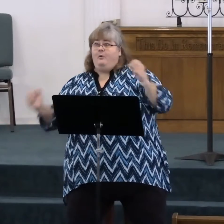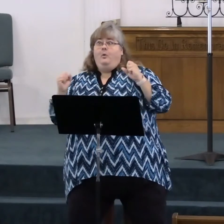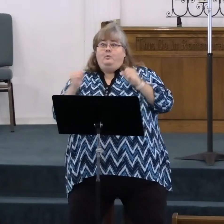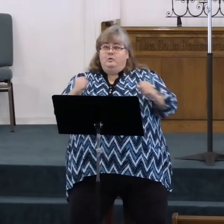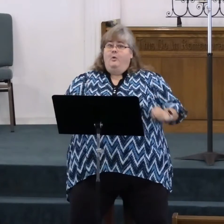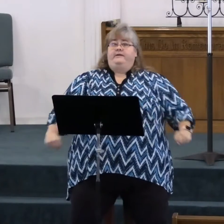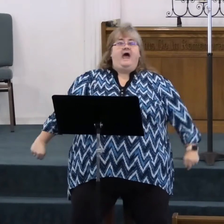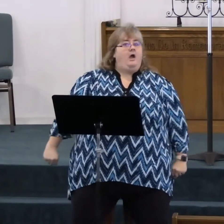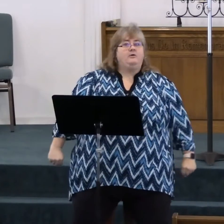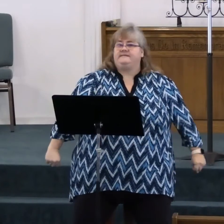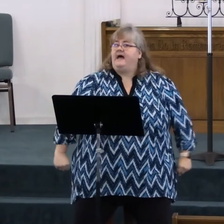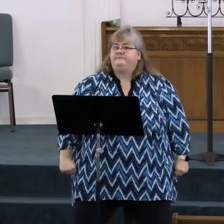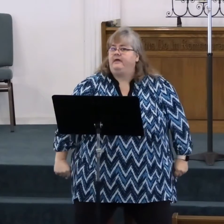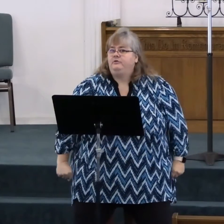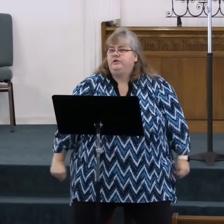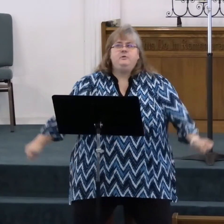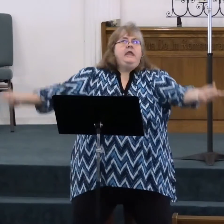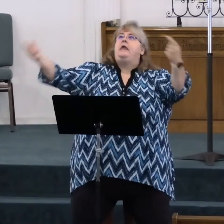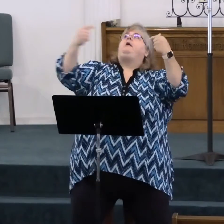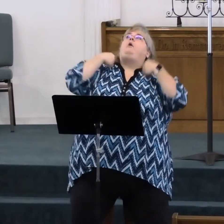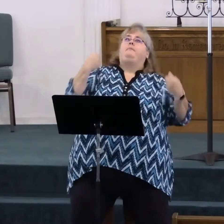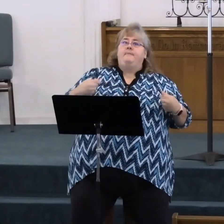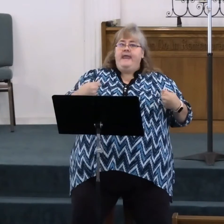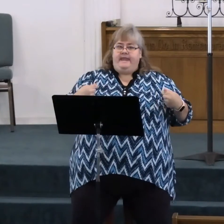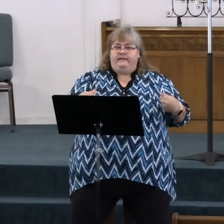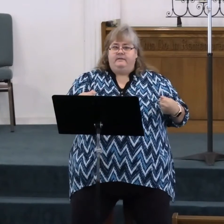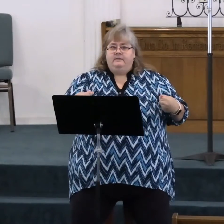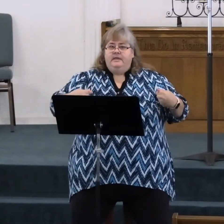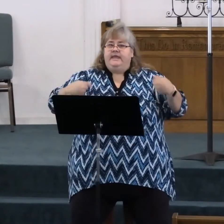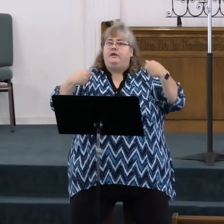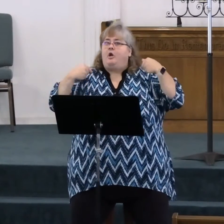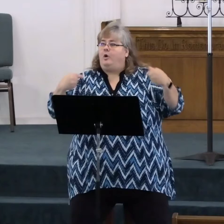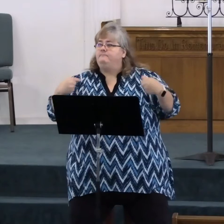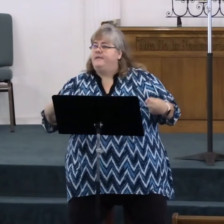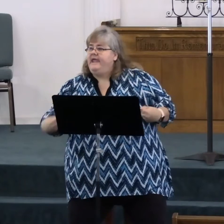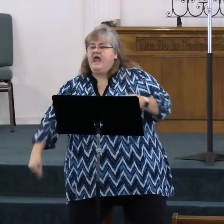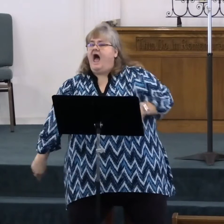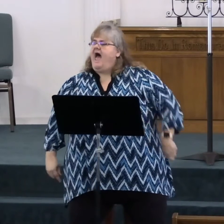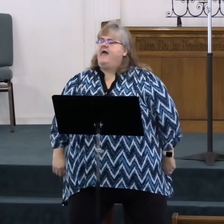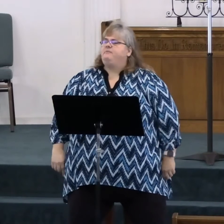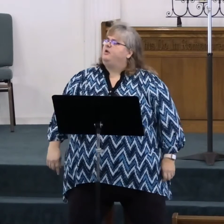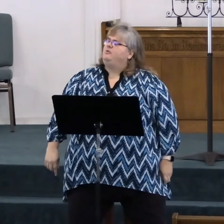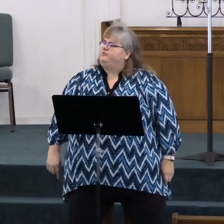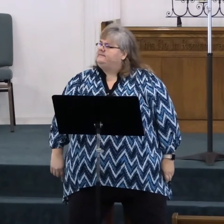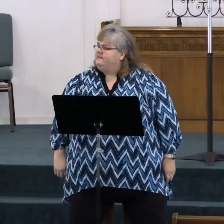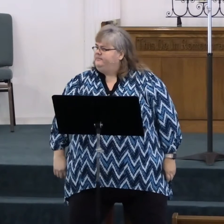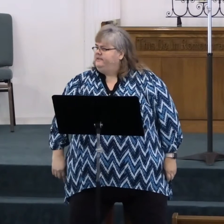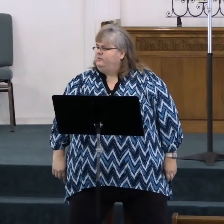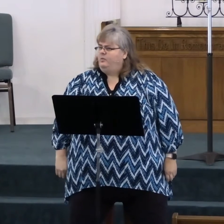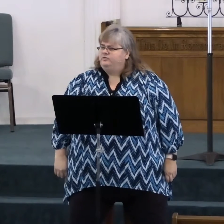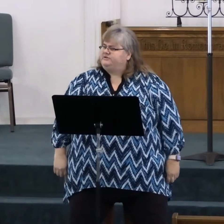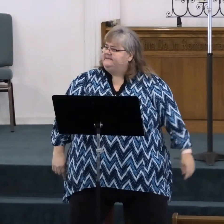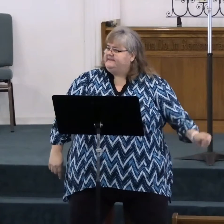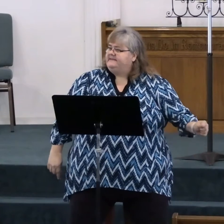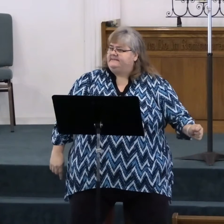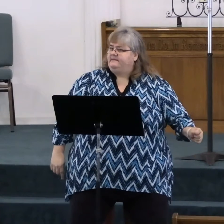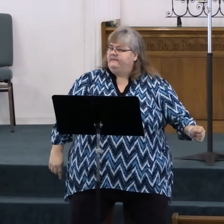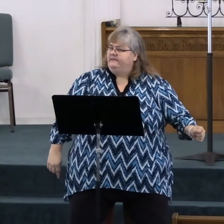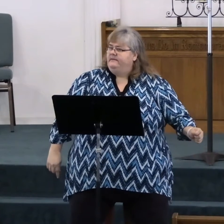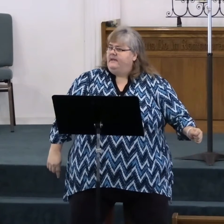Ooh, Lord, that hurts. I'm telling you, it hurt me. It hurt me. I have been going through something. Ooh, Jesus. I